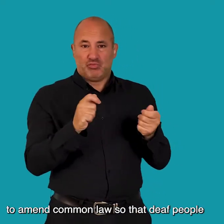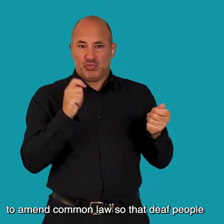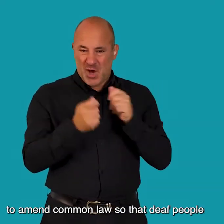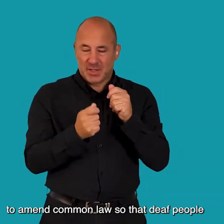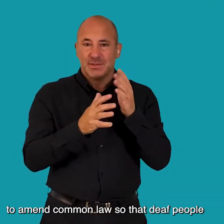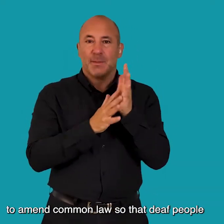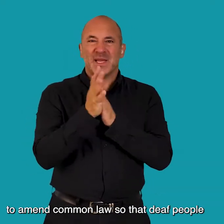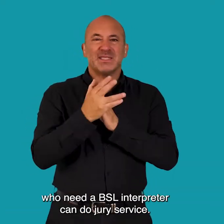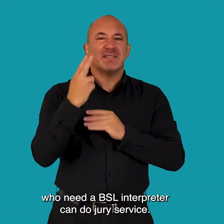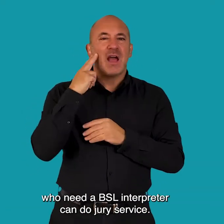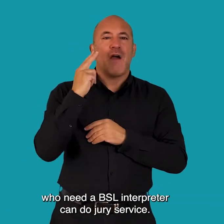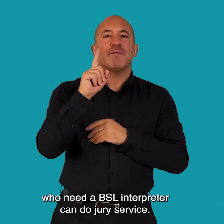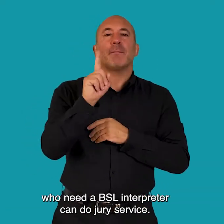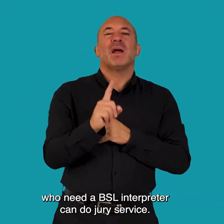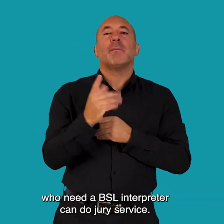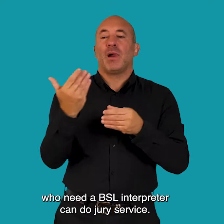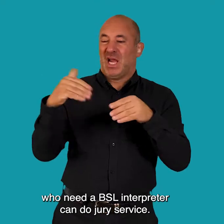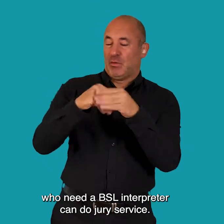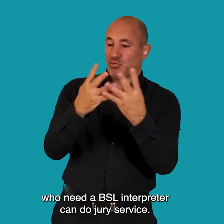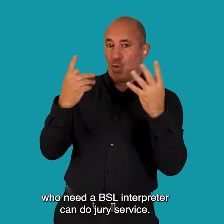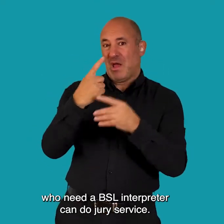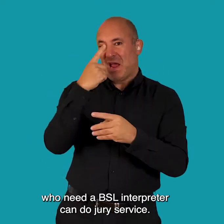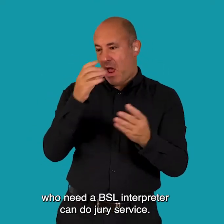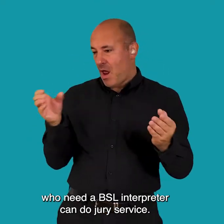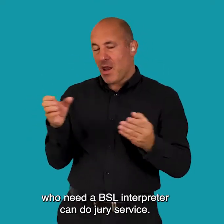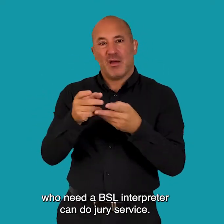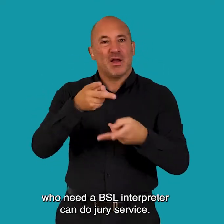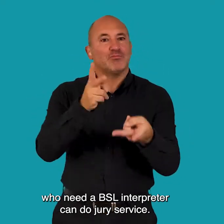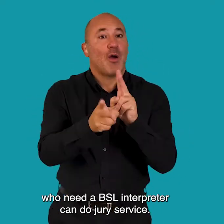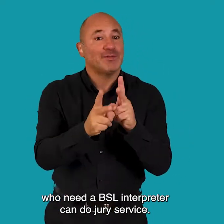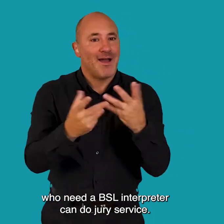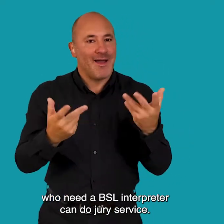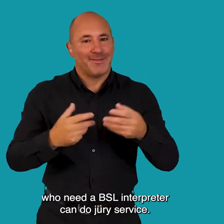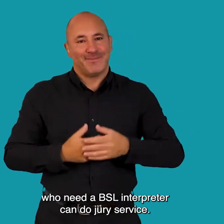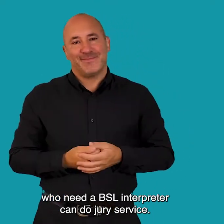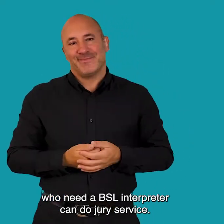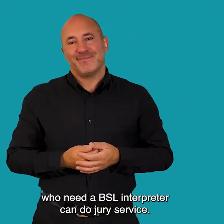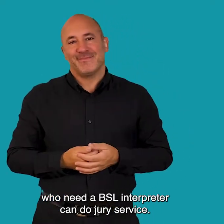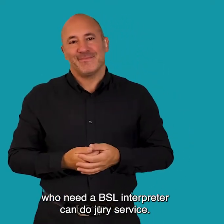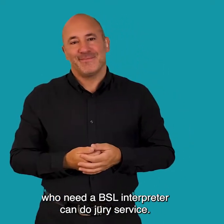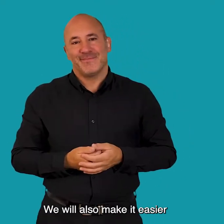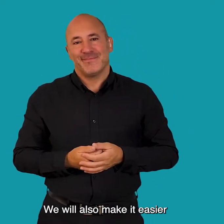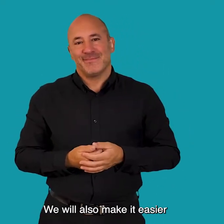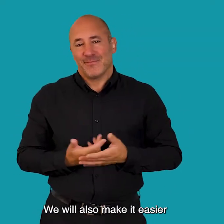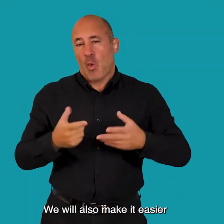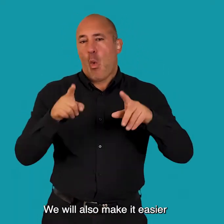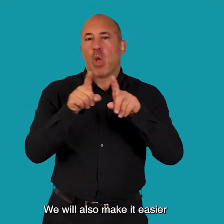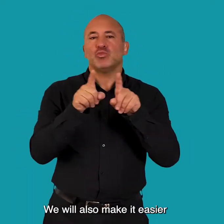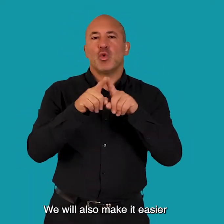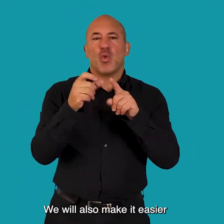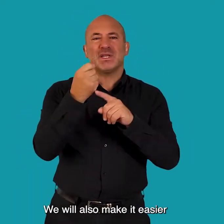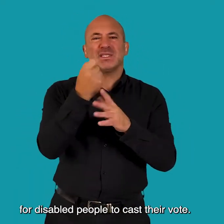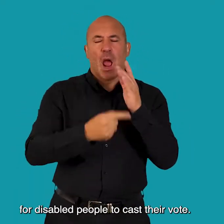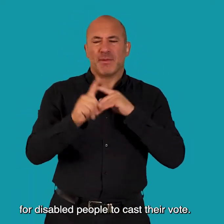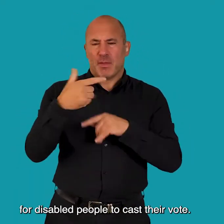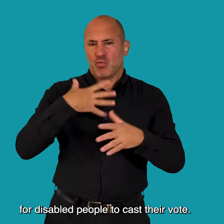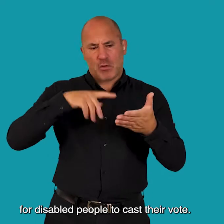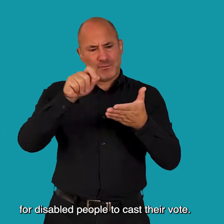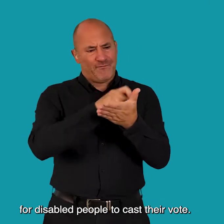deaf people who need a BSL interpreter can do jury service. We will also make it easier for disabled people to